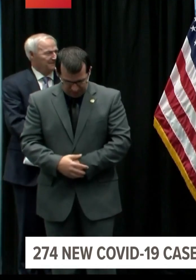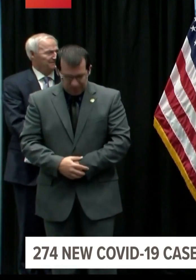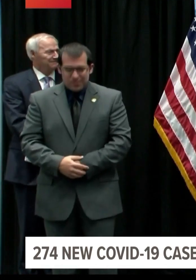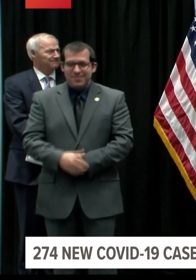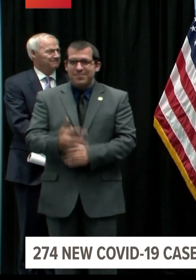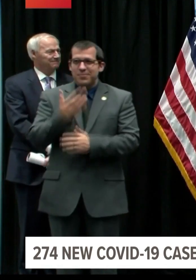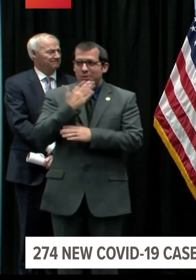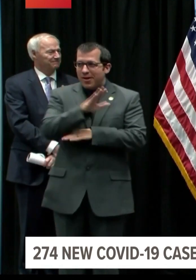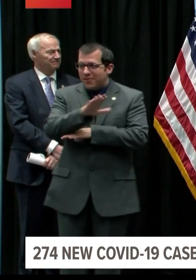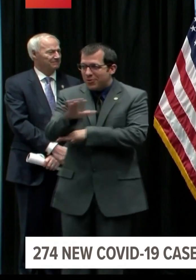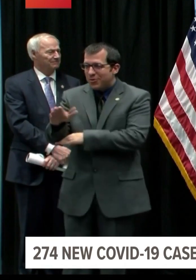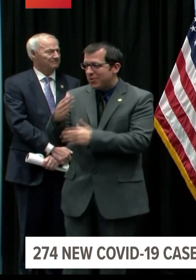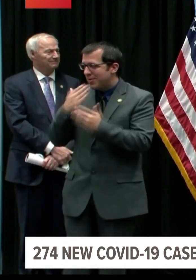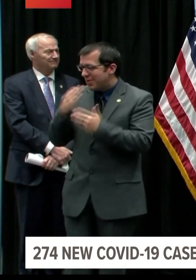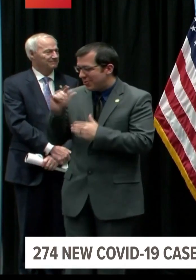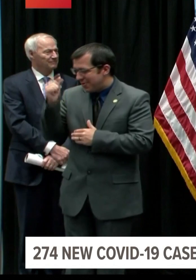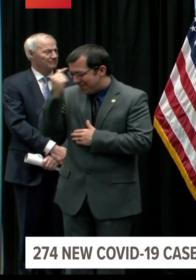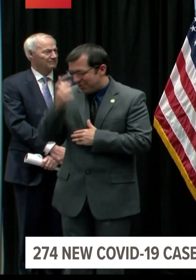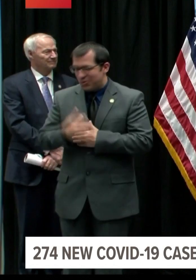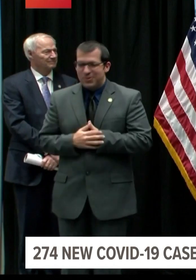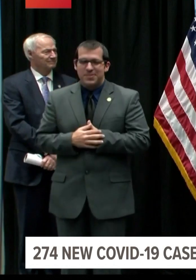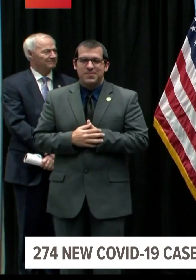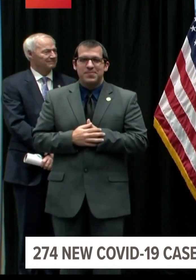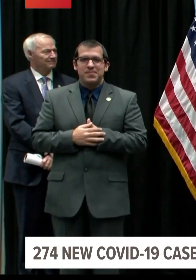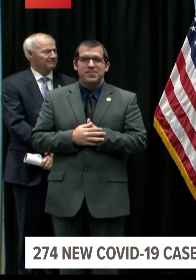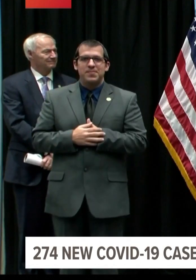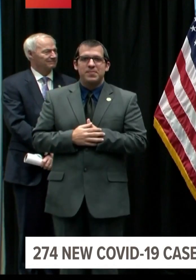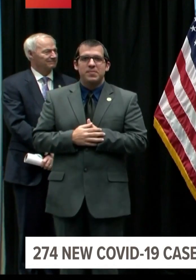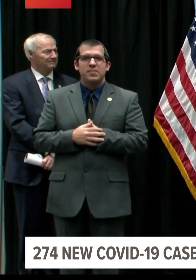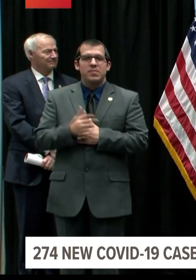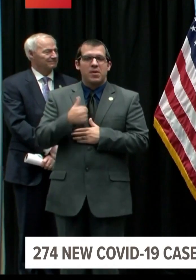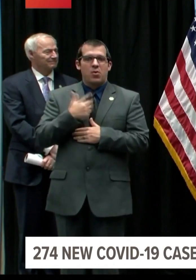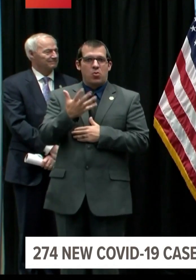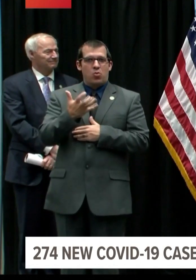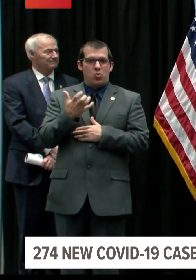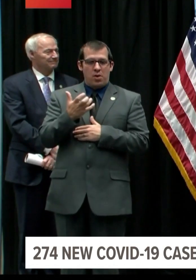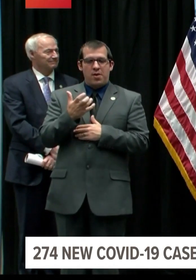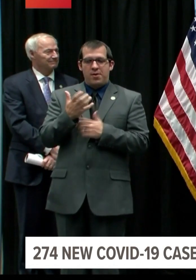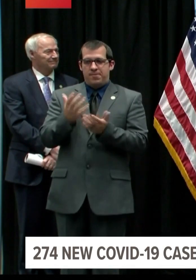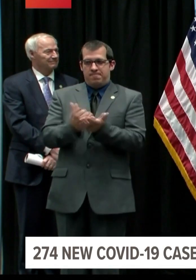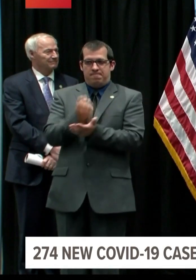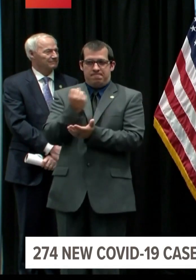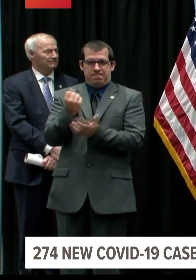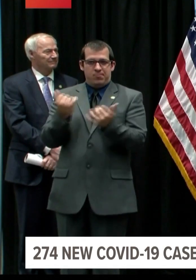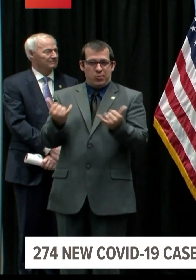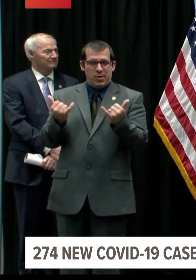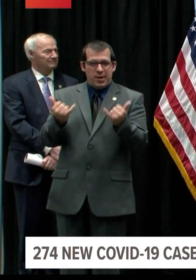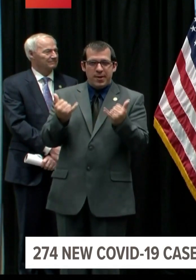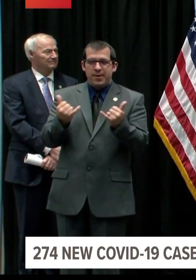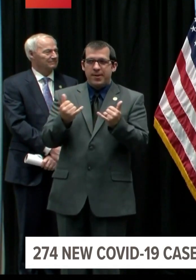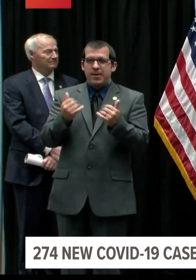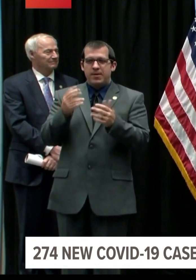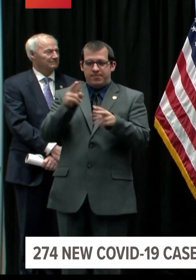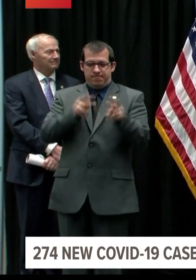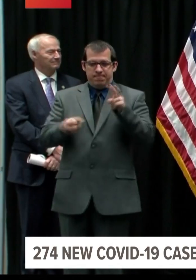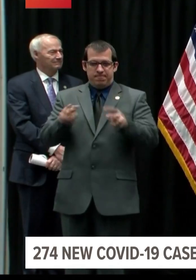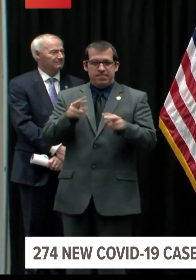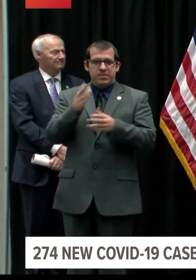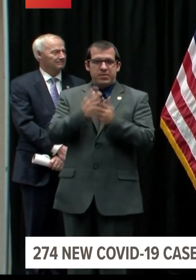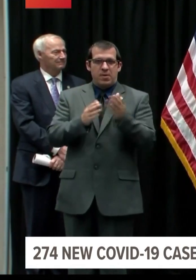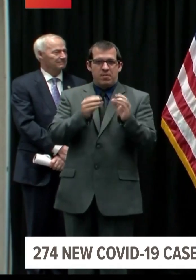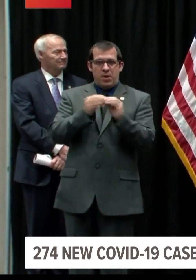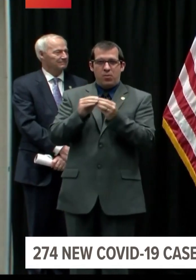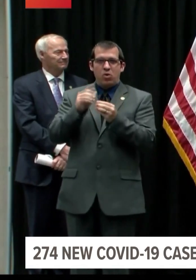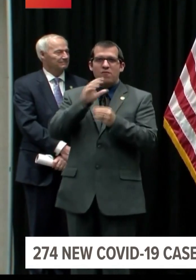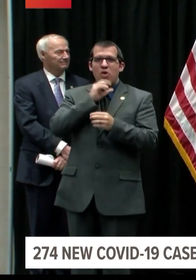Good afternoon. Thank you, Governor. So I wanted to spend some time today looking at some of the numbers for our age